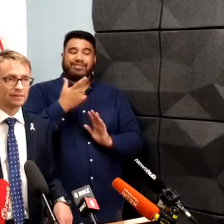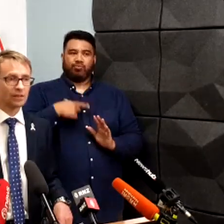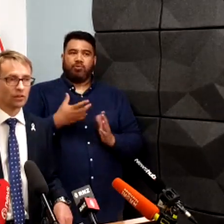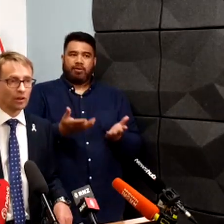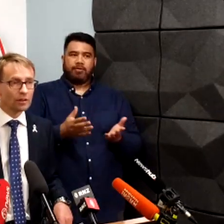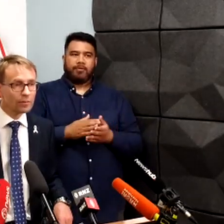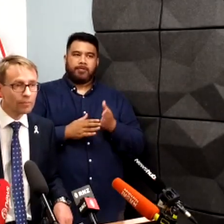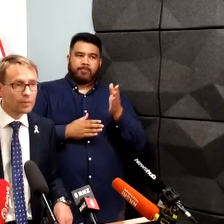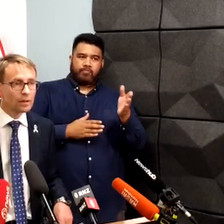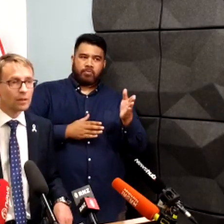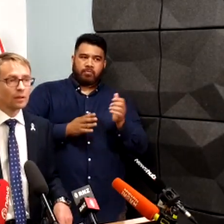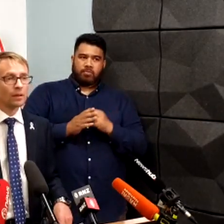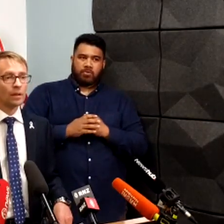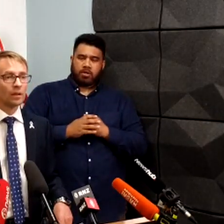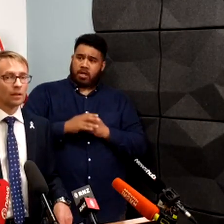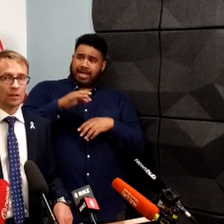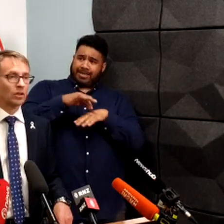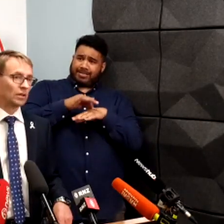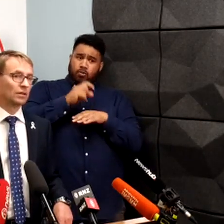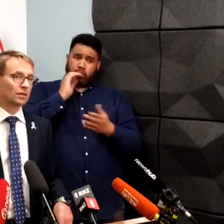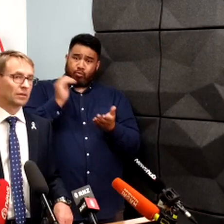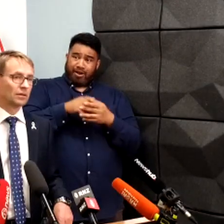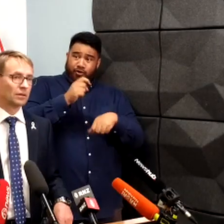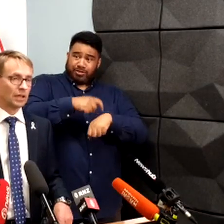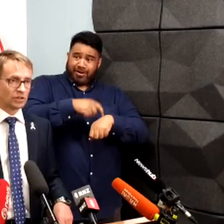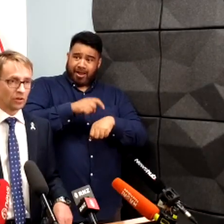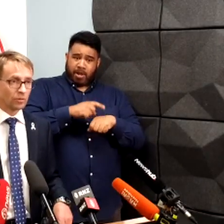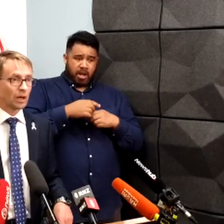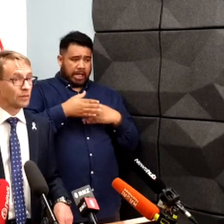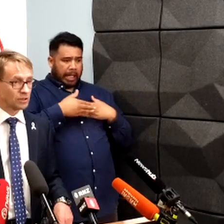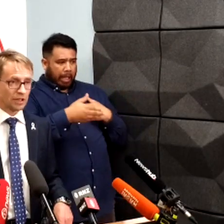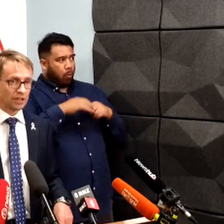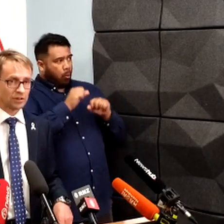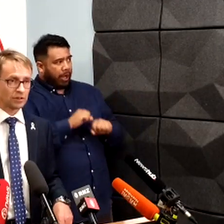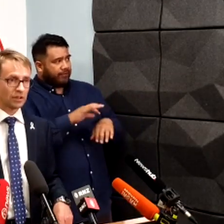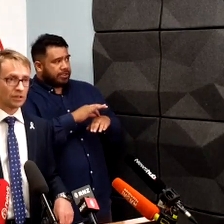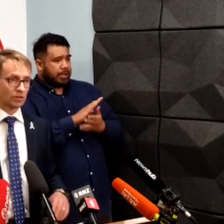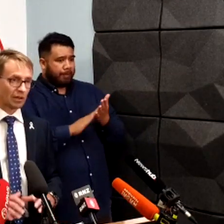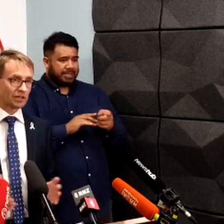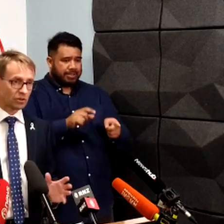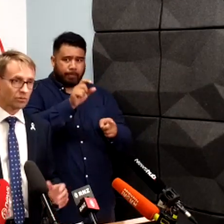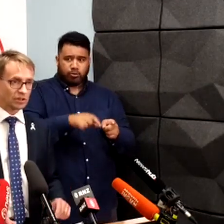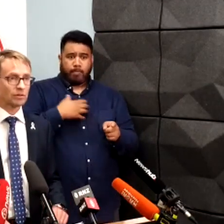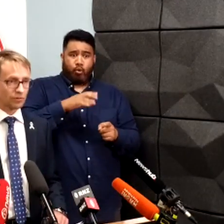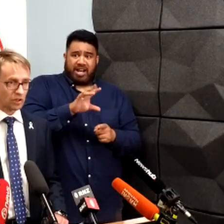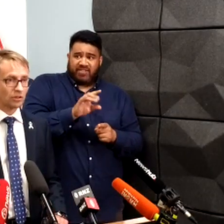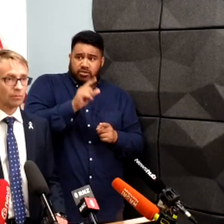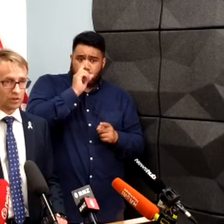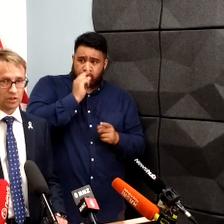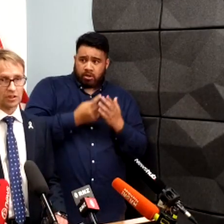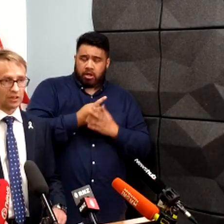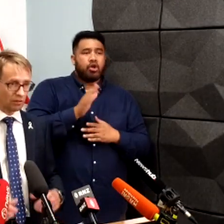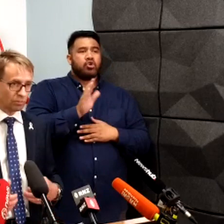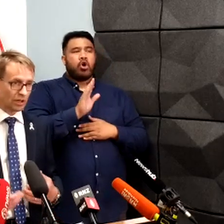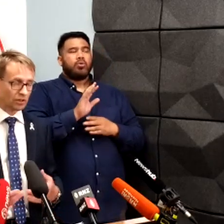enough? Sorry? Can that get here quickly enough, and what's the risk of infection in the meantime? It's on the way, and it doesn't relate to the risk of infection.